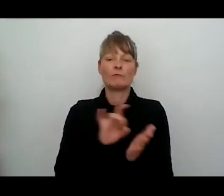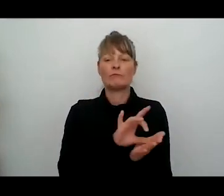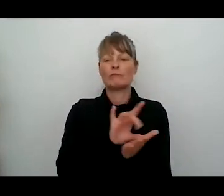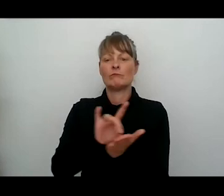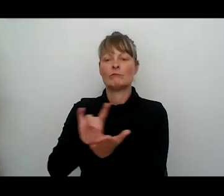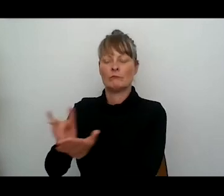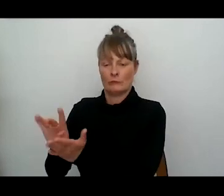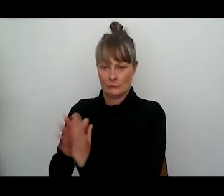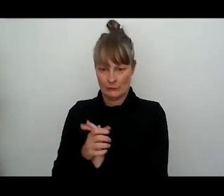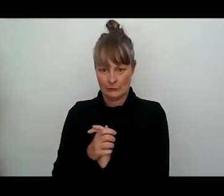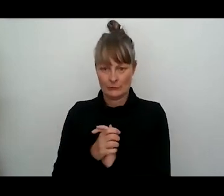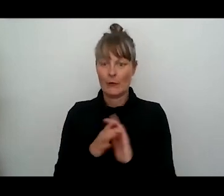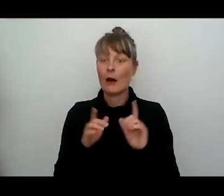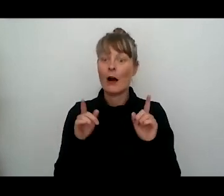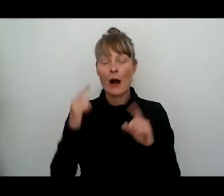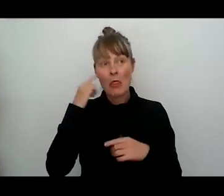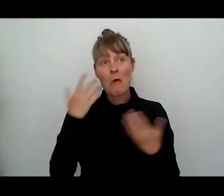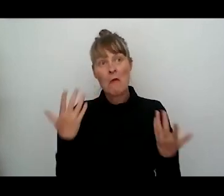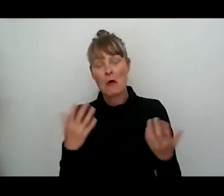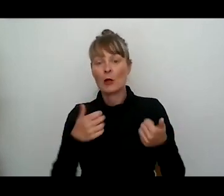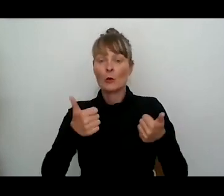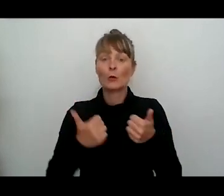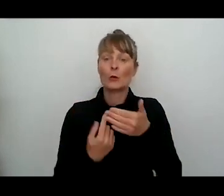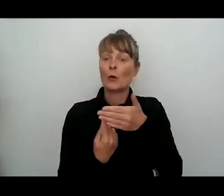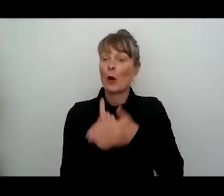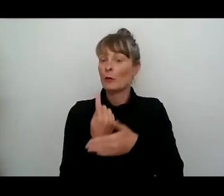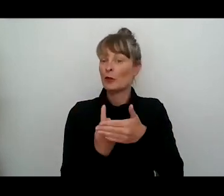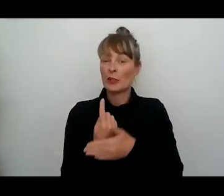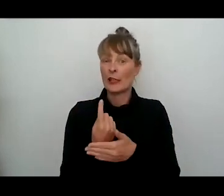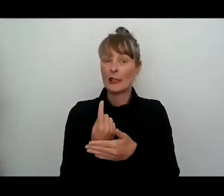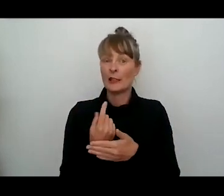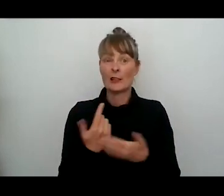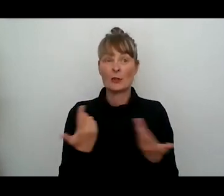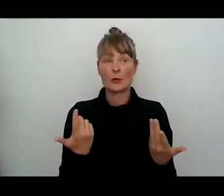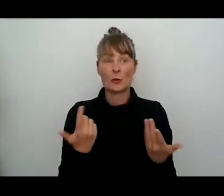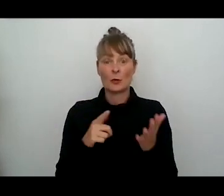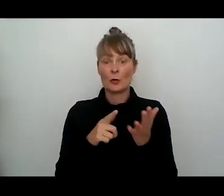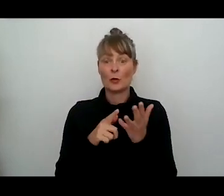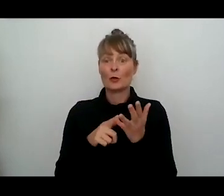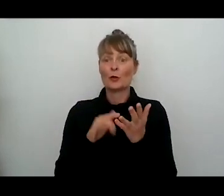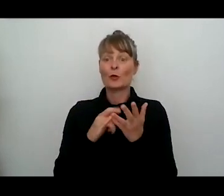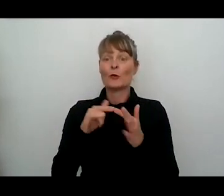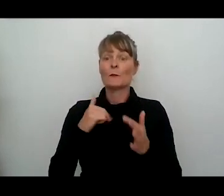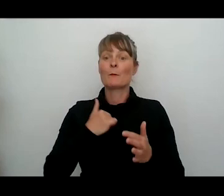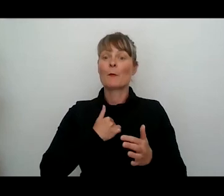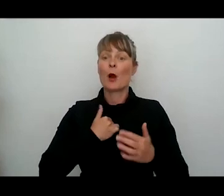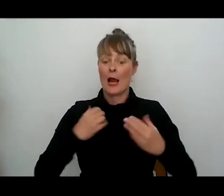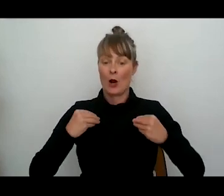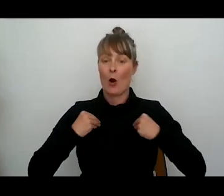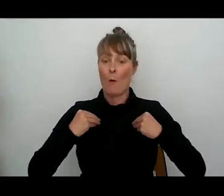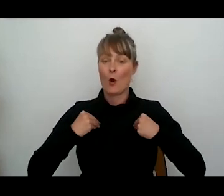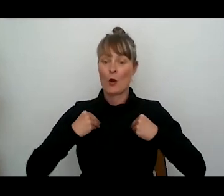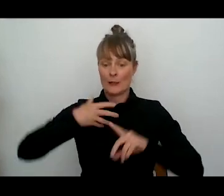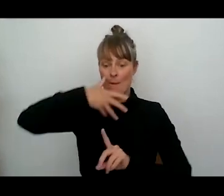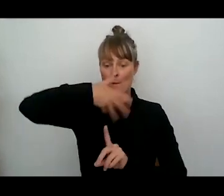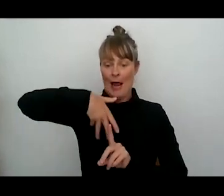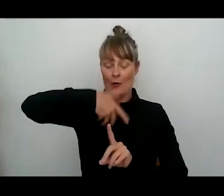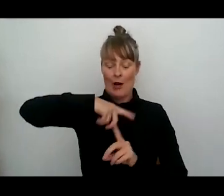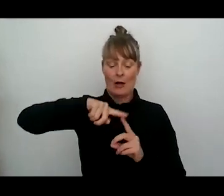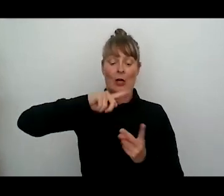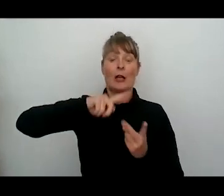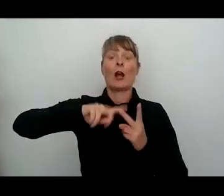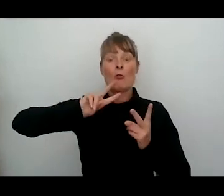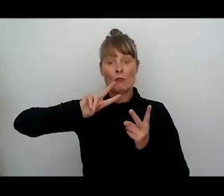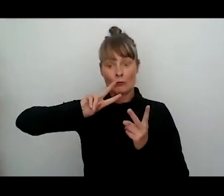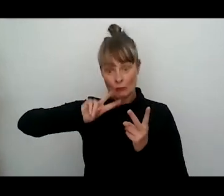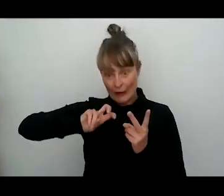And I thought it was an opportunity to use some of my commerce background, some of the research, which we heard in the